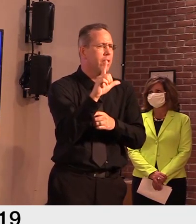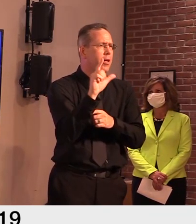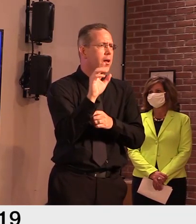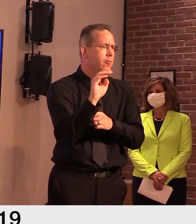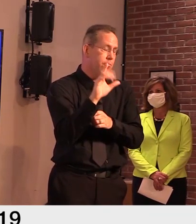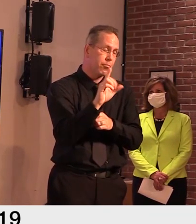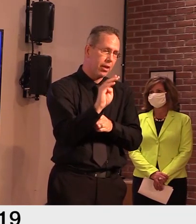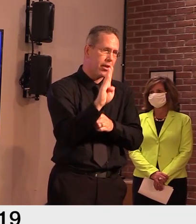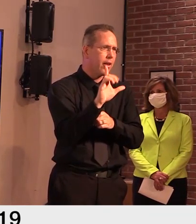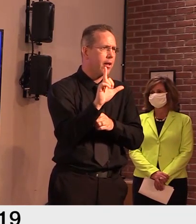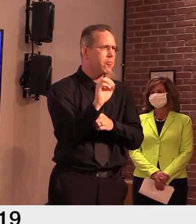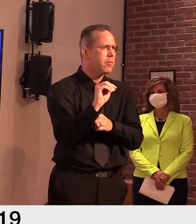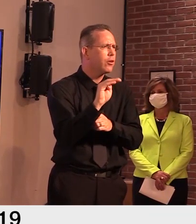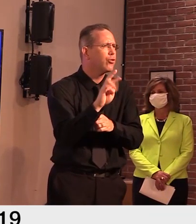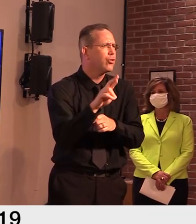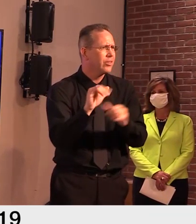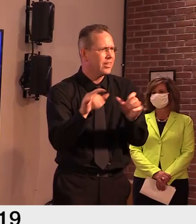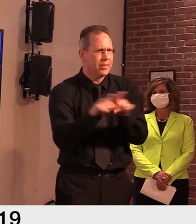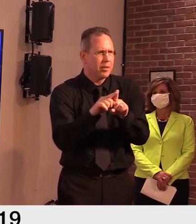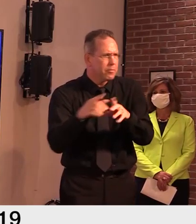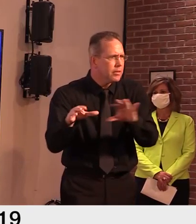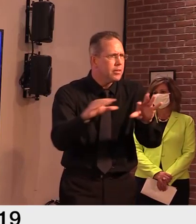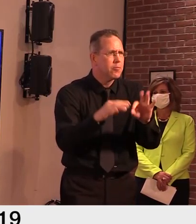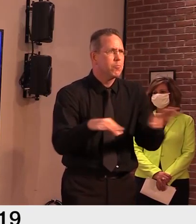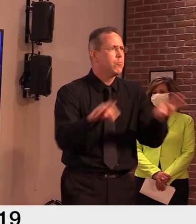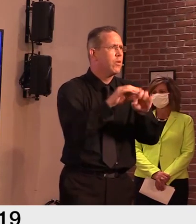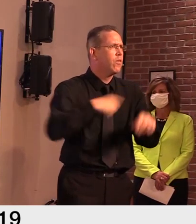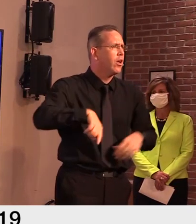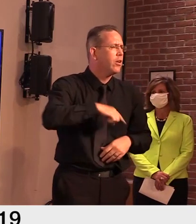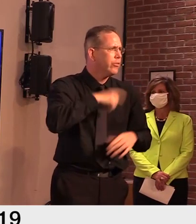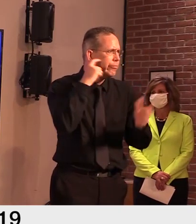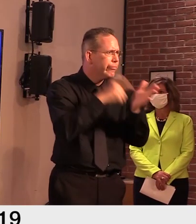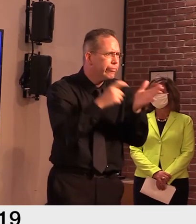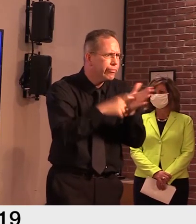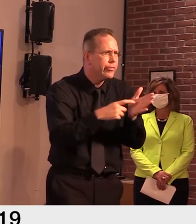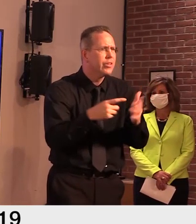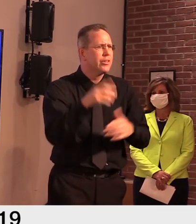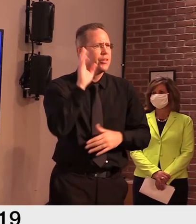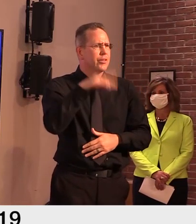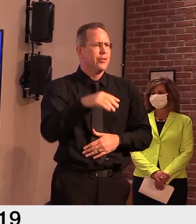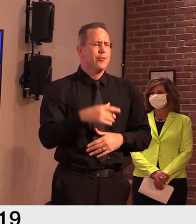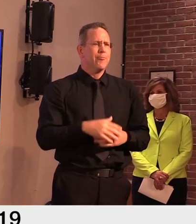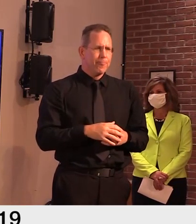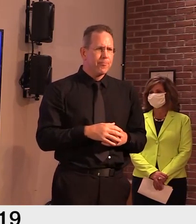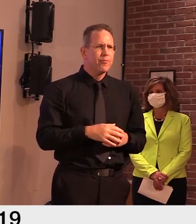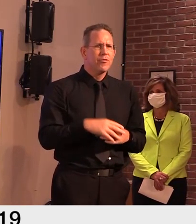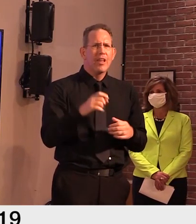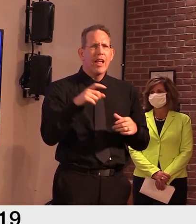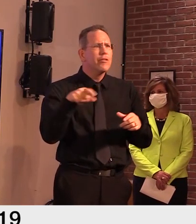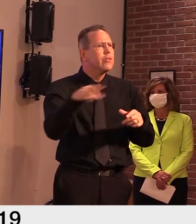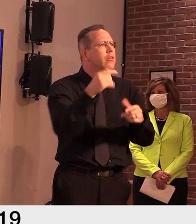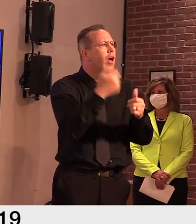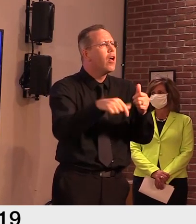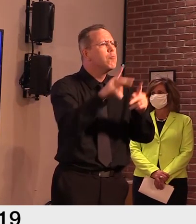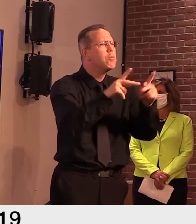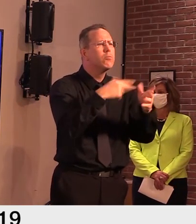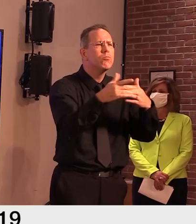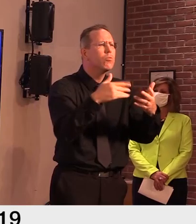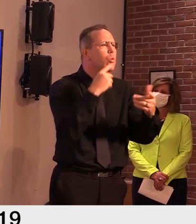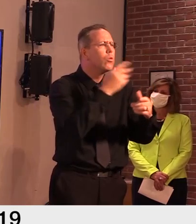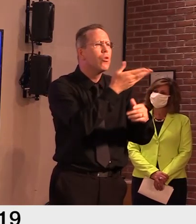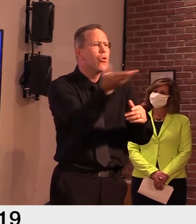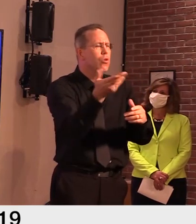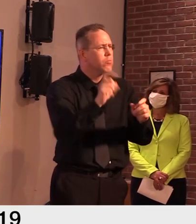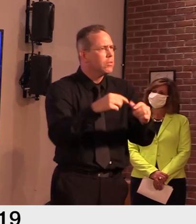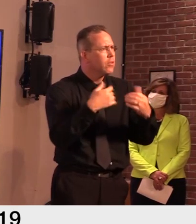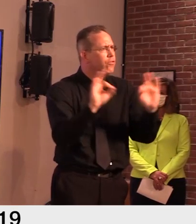this important event to better reflect on what it means to African Americans and for everyone who loves freedom and believes